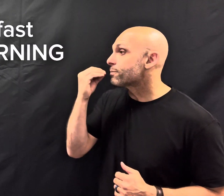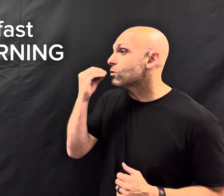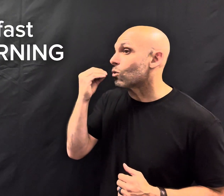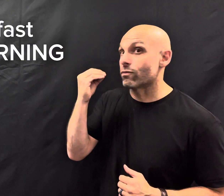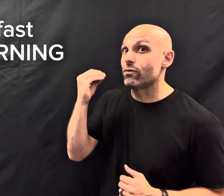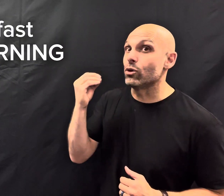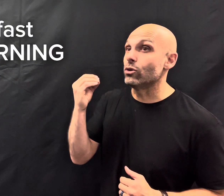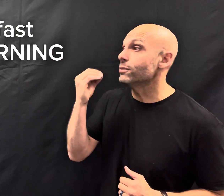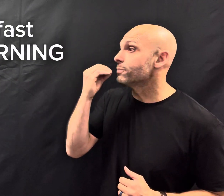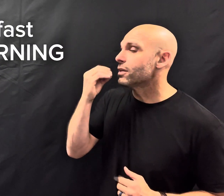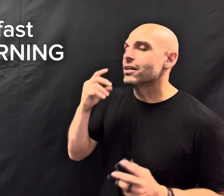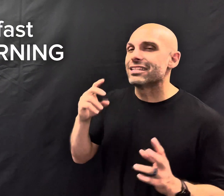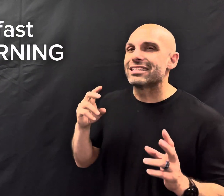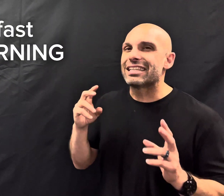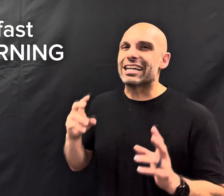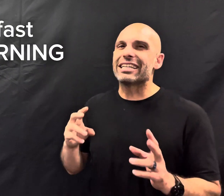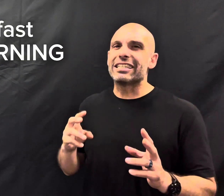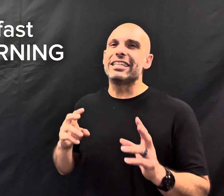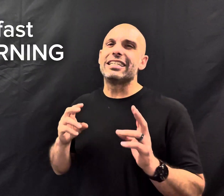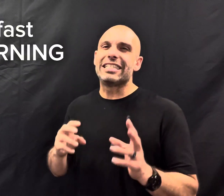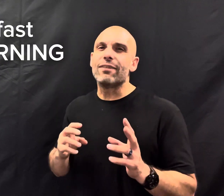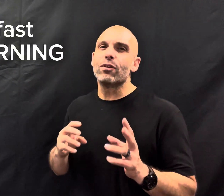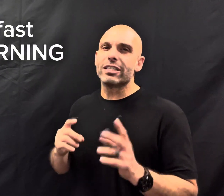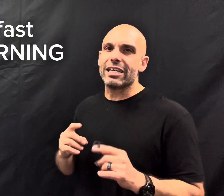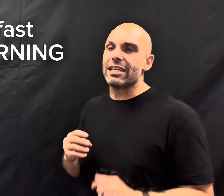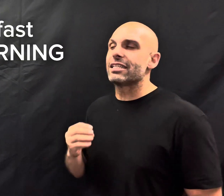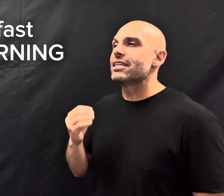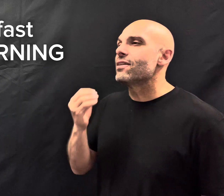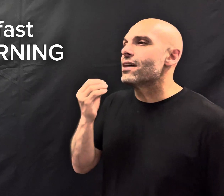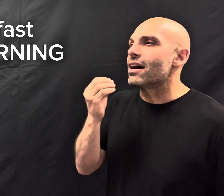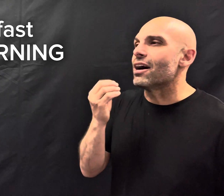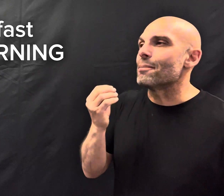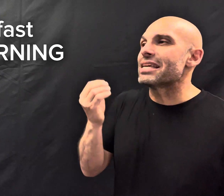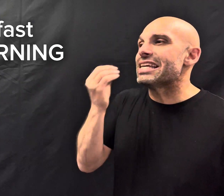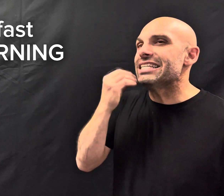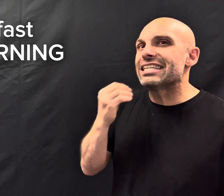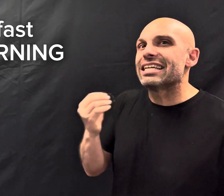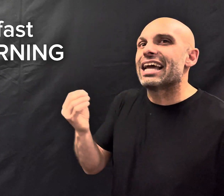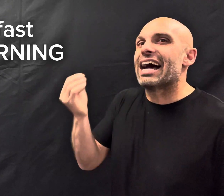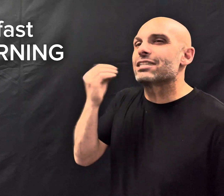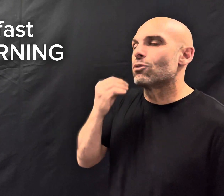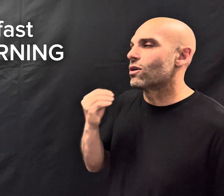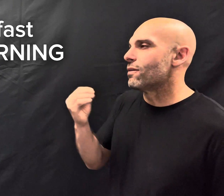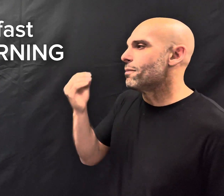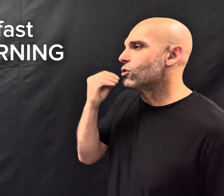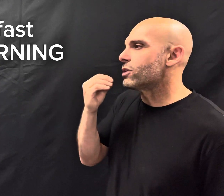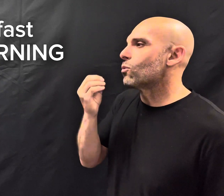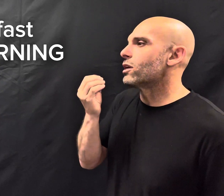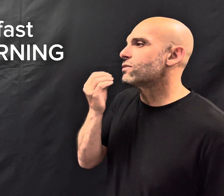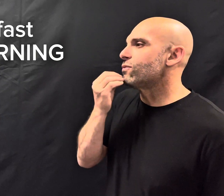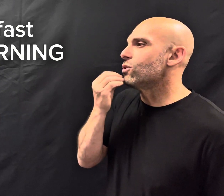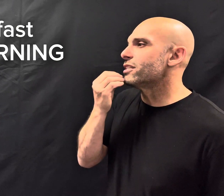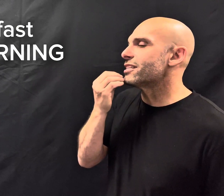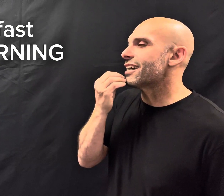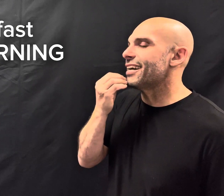or food. Technically, the difference is eat has more of a motion, whereas food is a